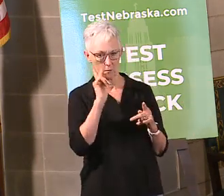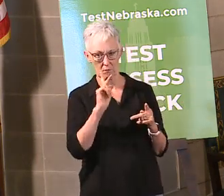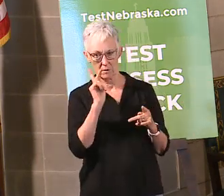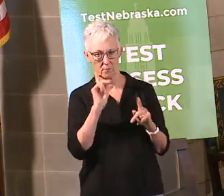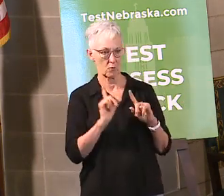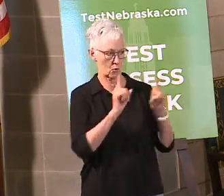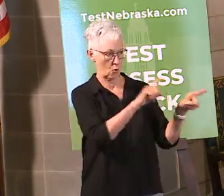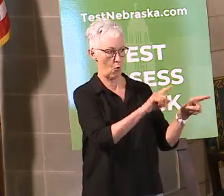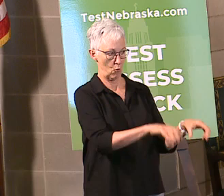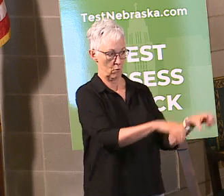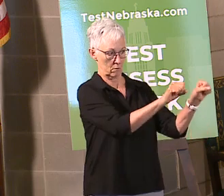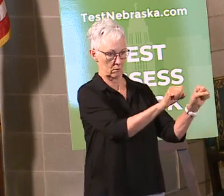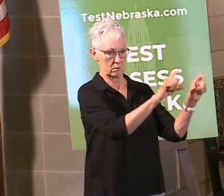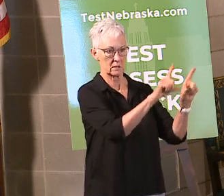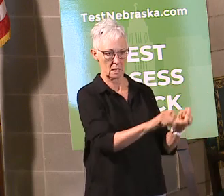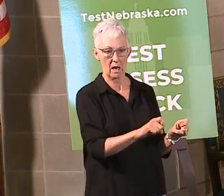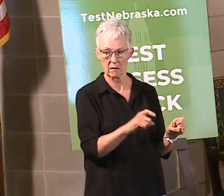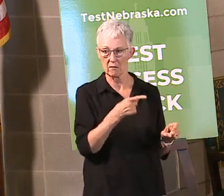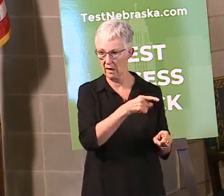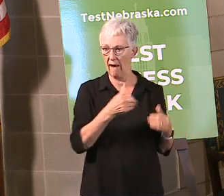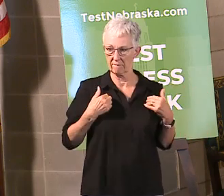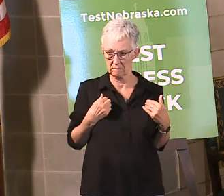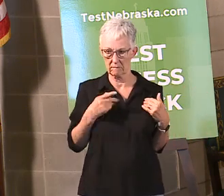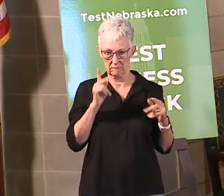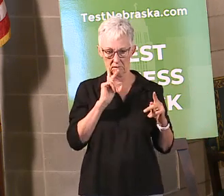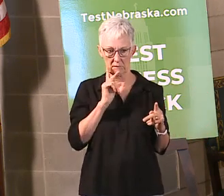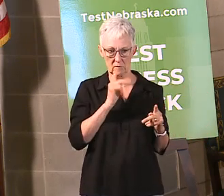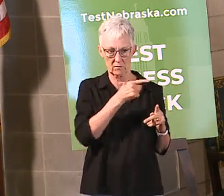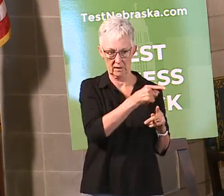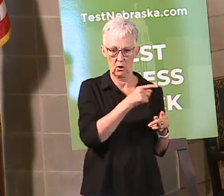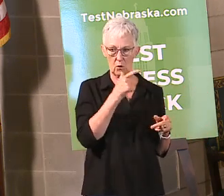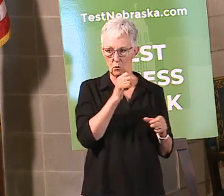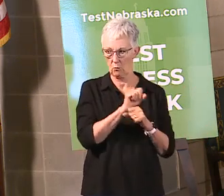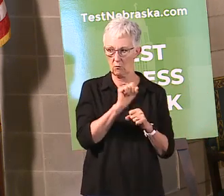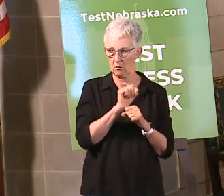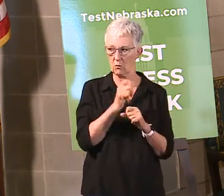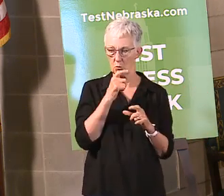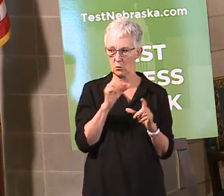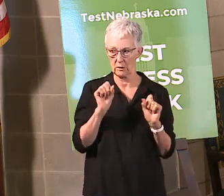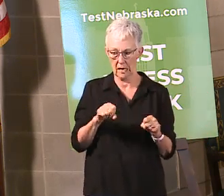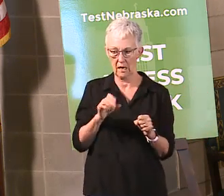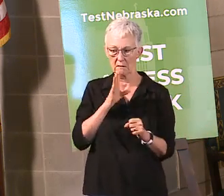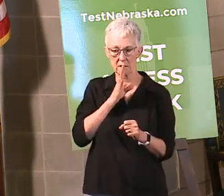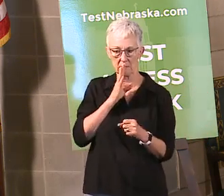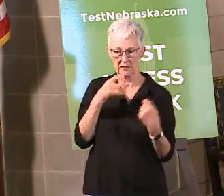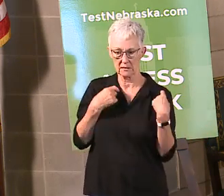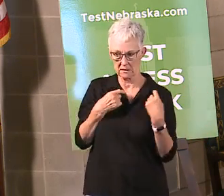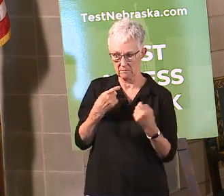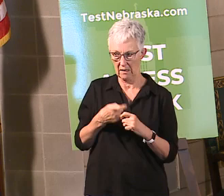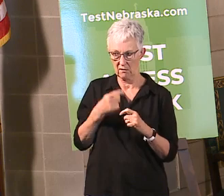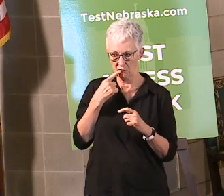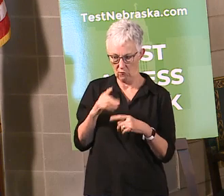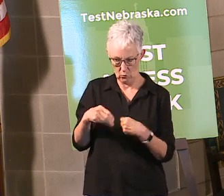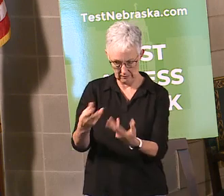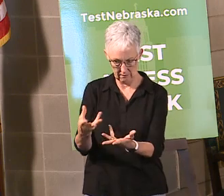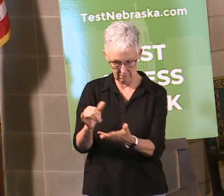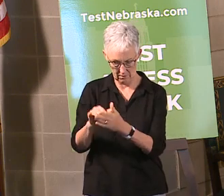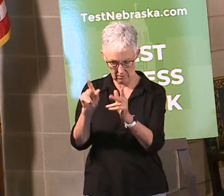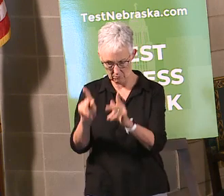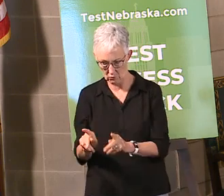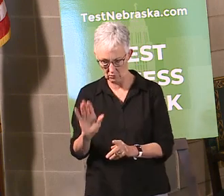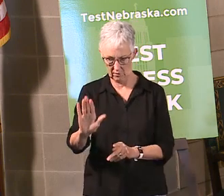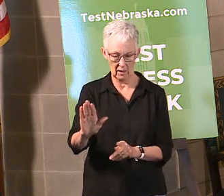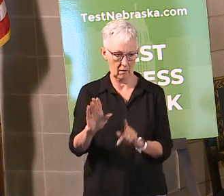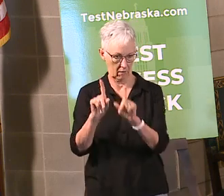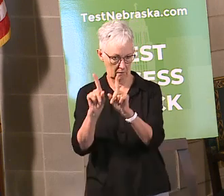testing. So we are looking for, you know, other groups of people to be able to come in through our Spanish language focus, not just on